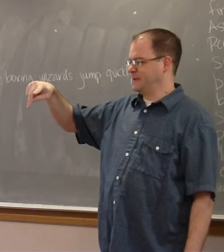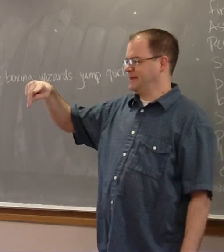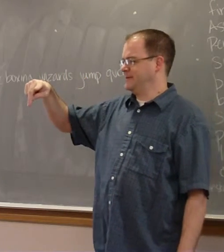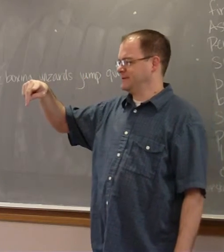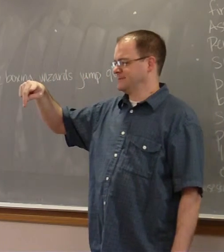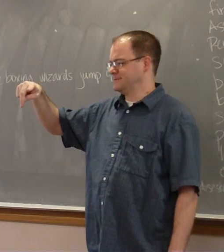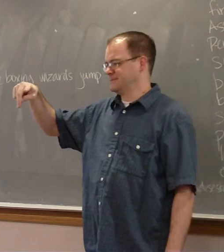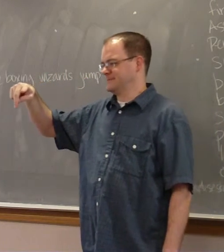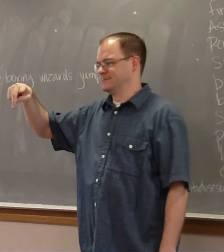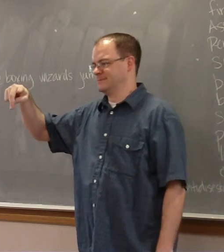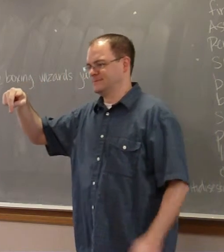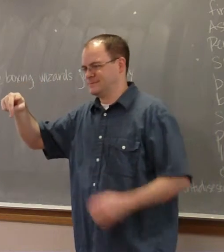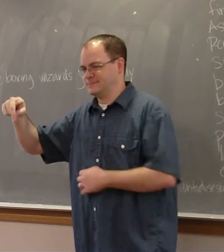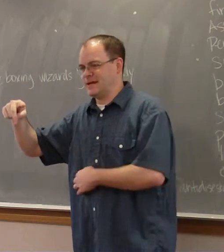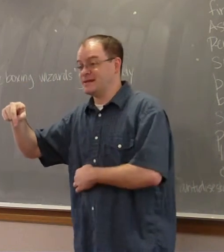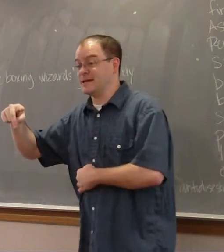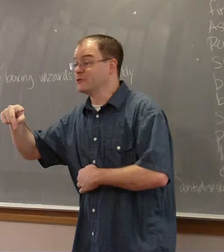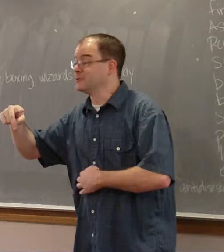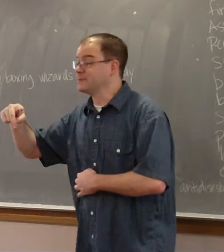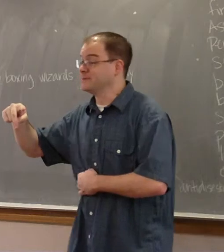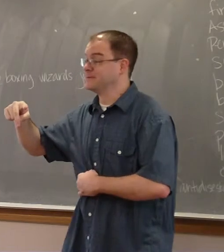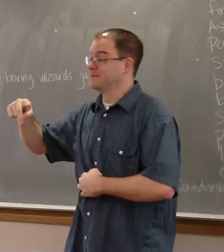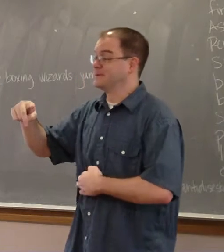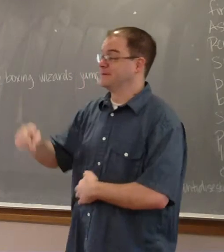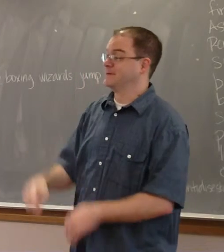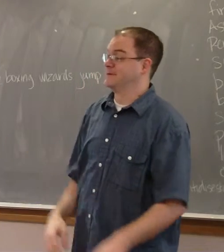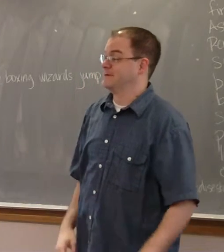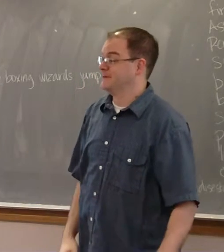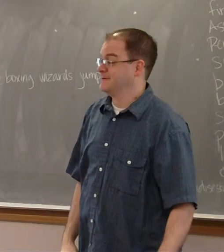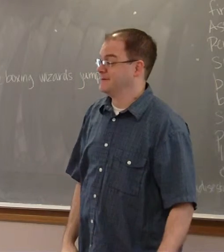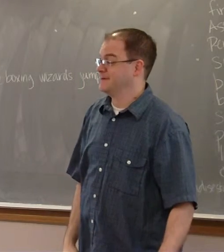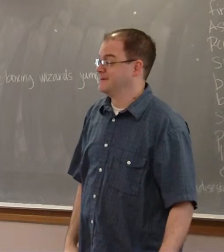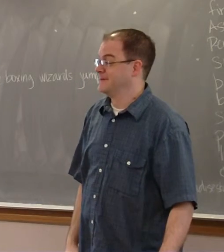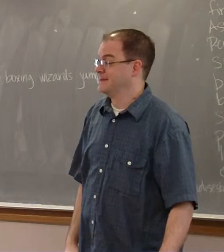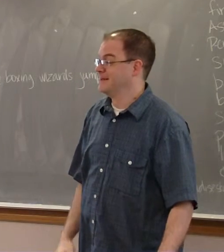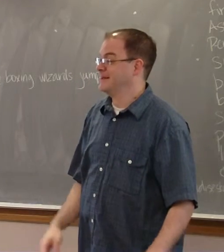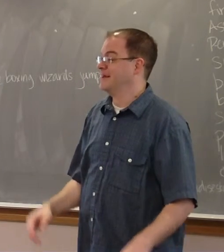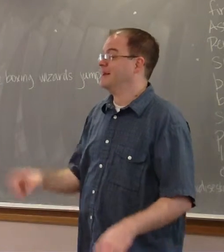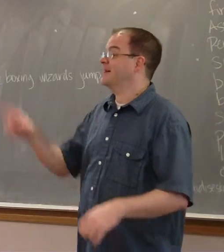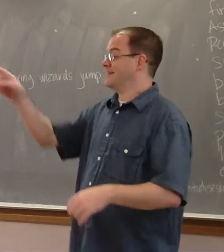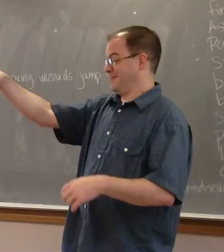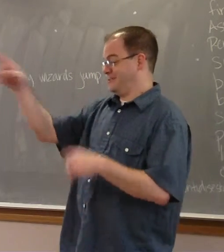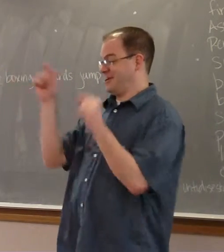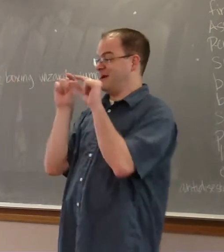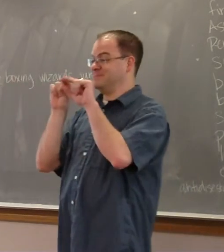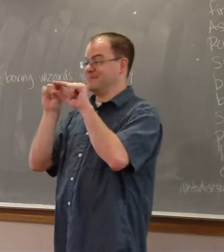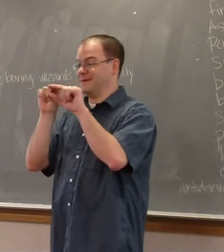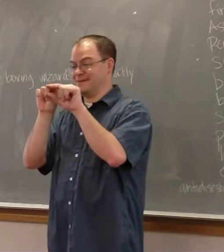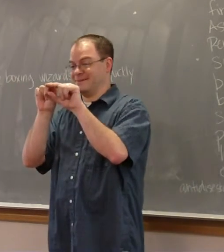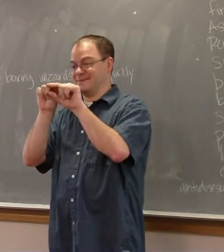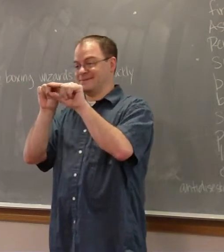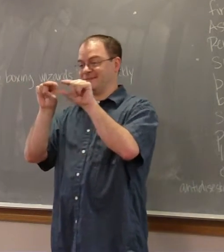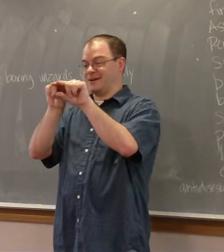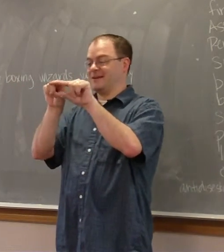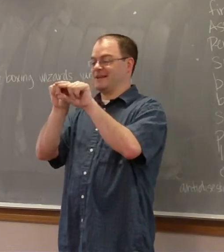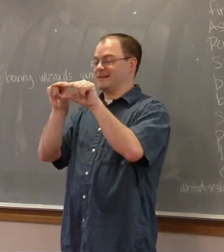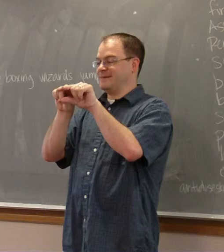HP. How do you say group? Quorum. Good job. Really? Start like